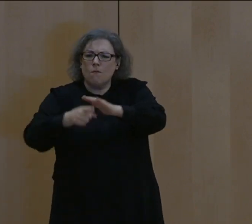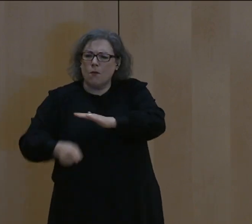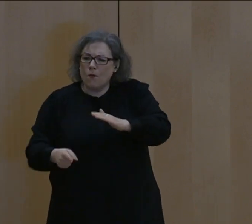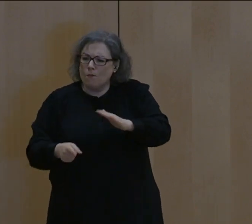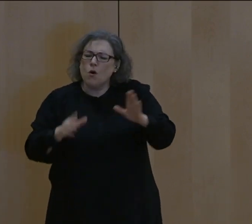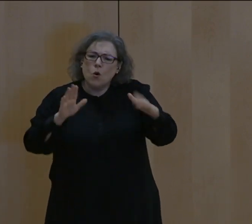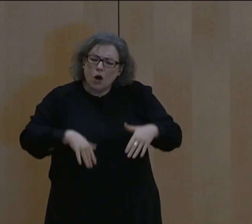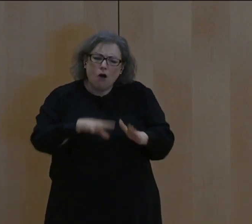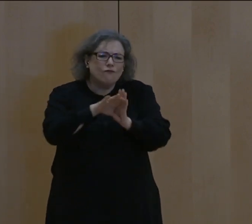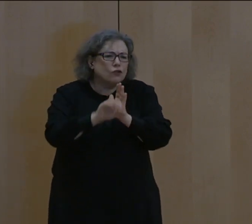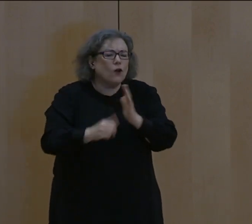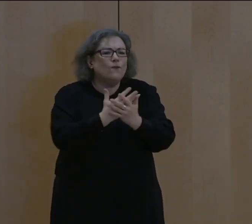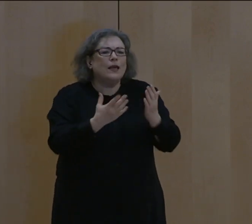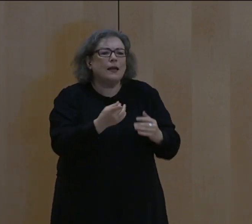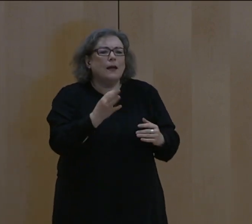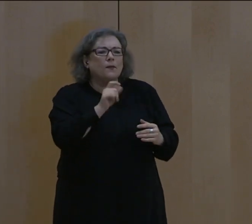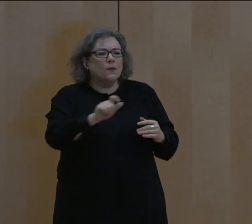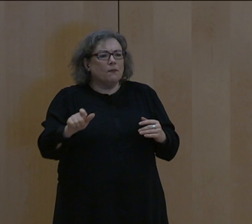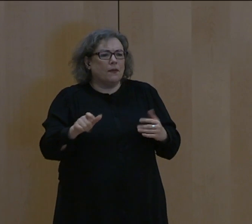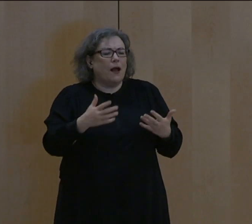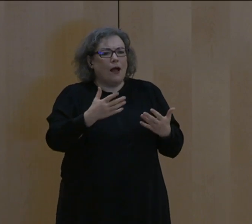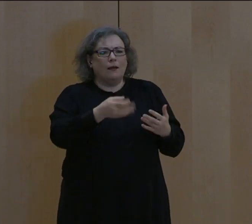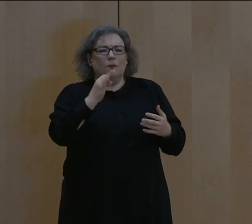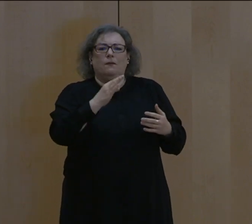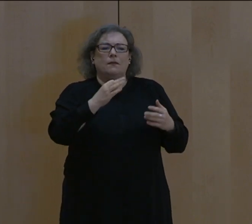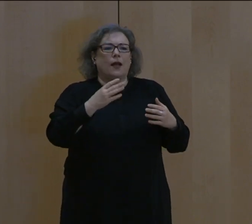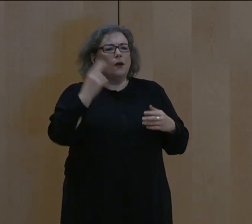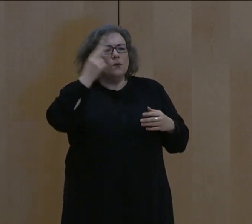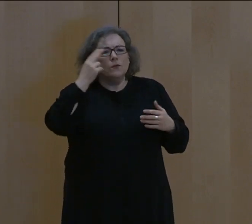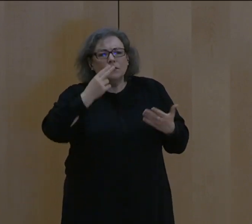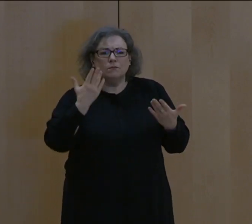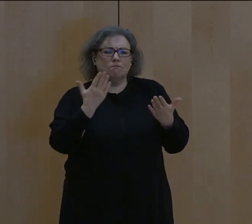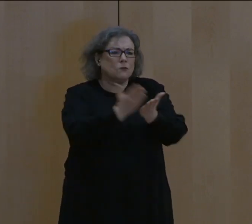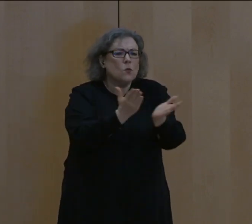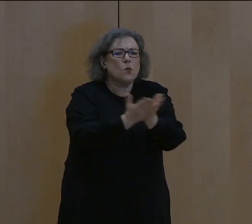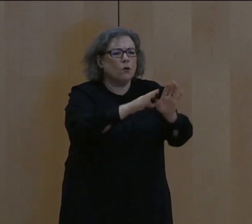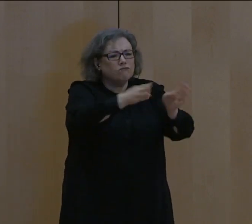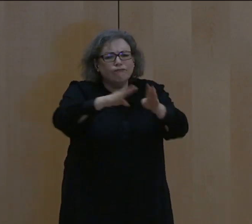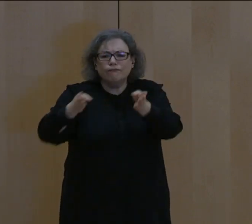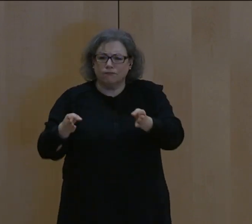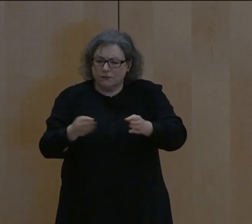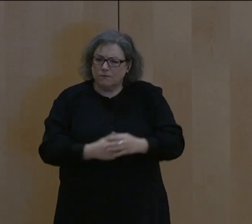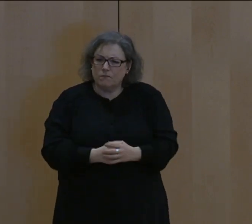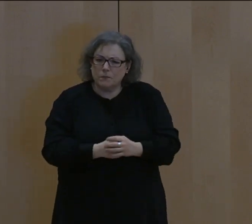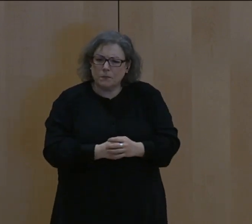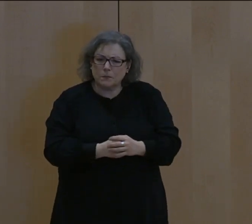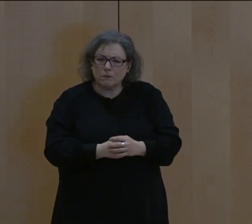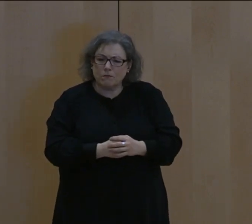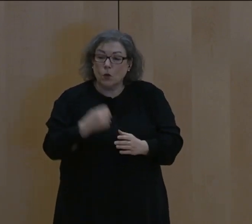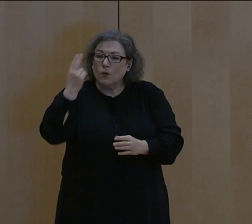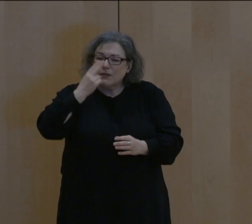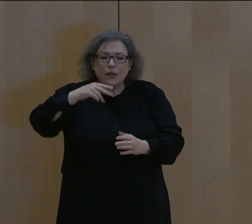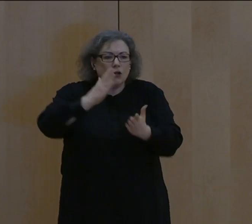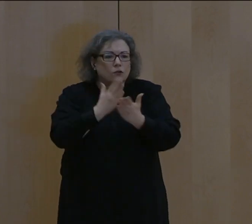educational facilities and more than 200 schools. Russian army was bombarding universities. You can imagine